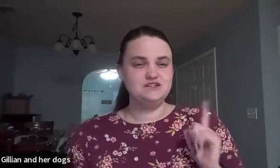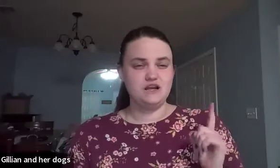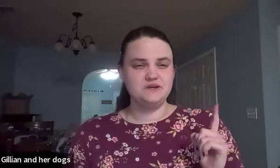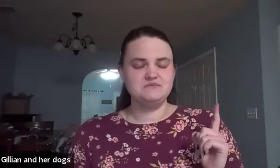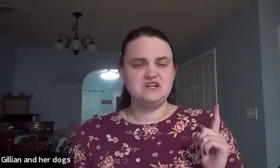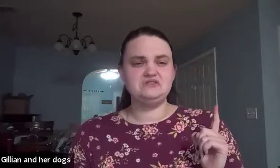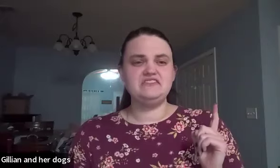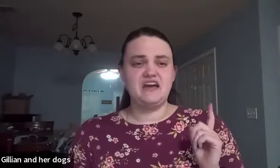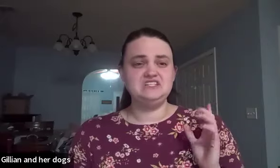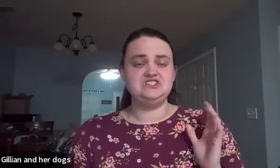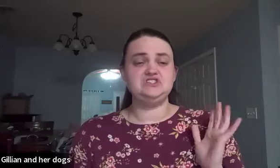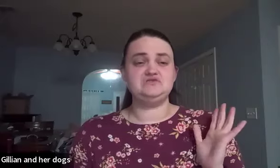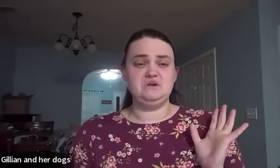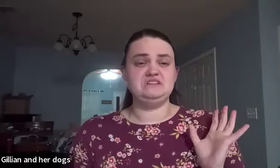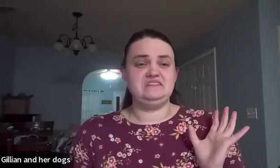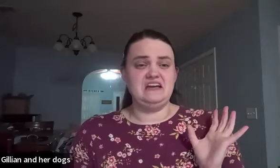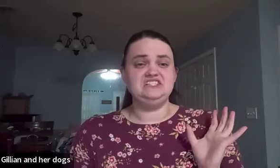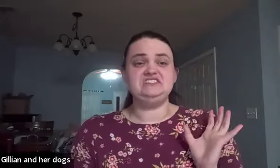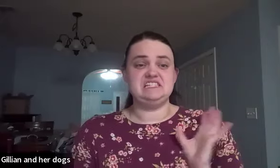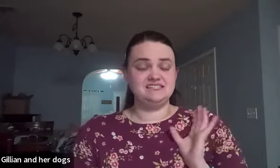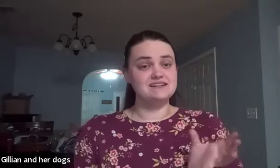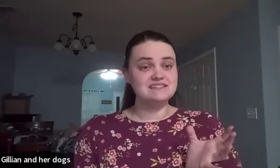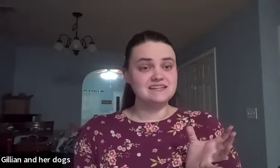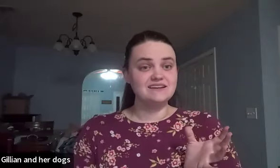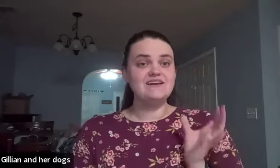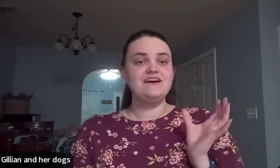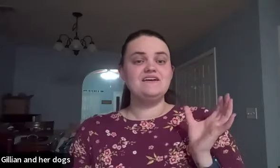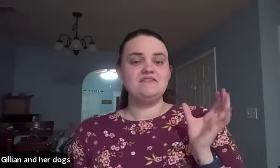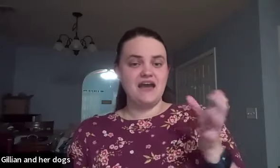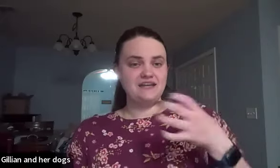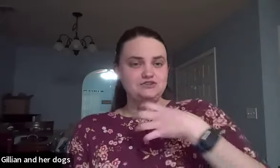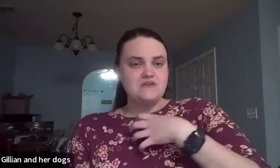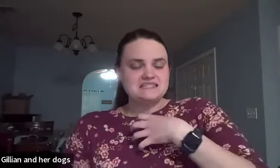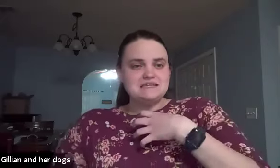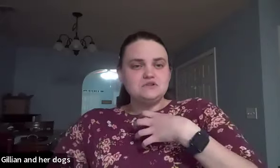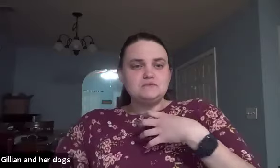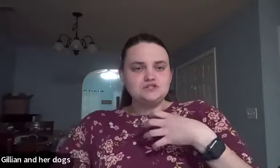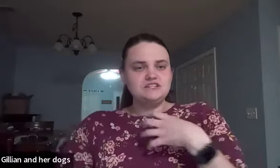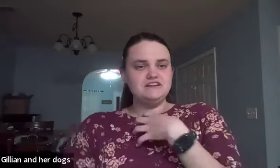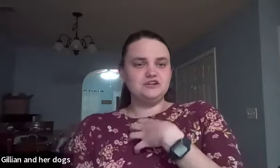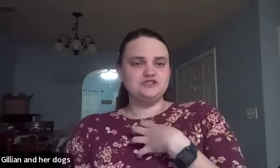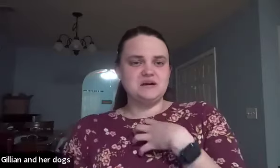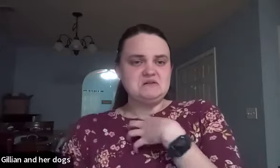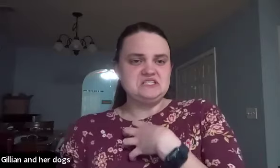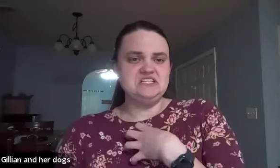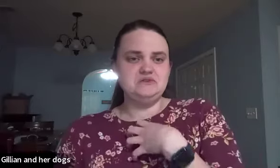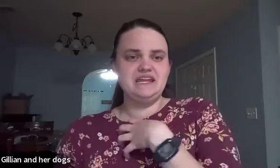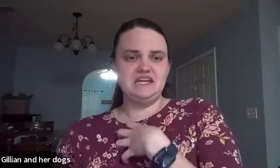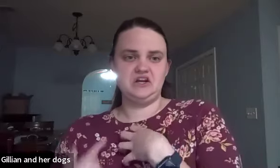is talking about something and you're like, that's just gross, like that's just disgusting. That you do that similar motion you did on your stomach, but you do it